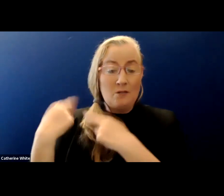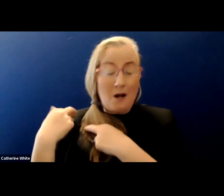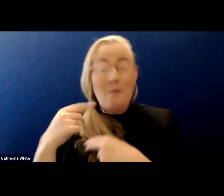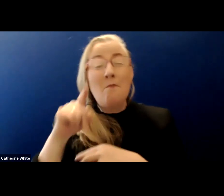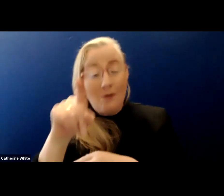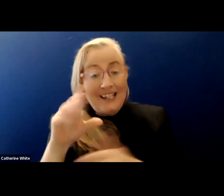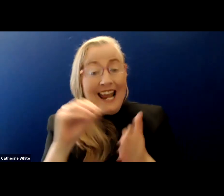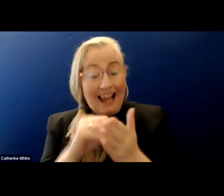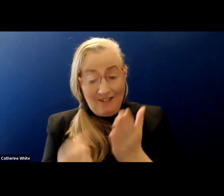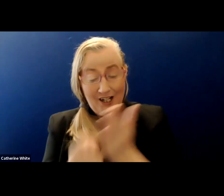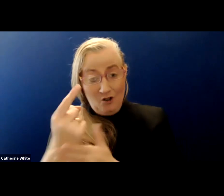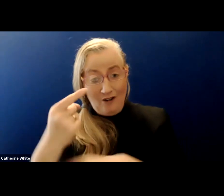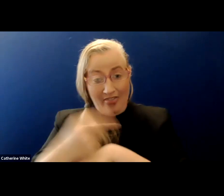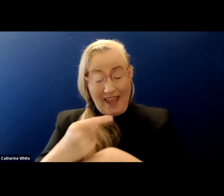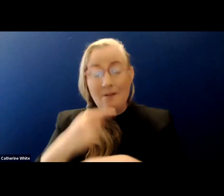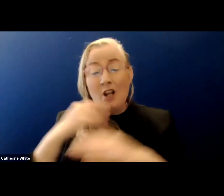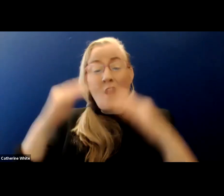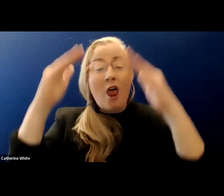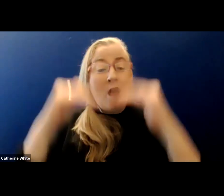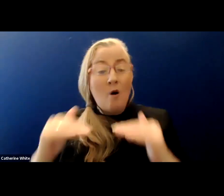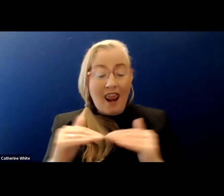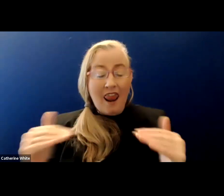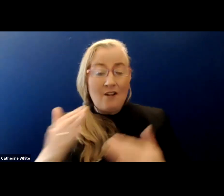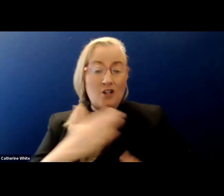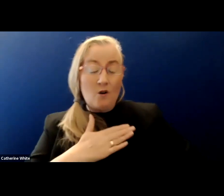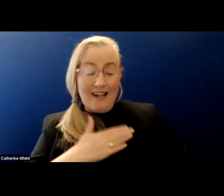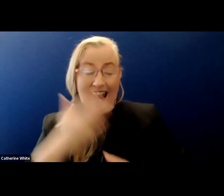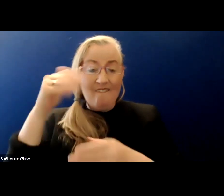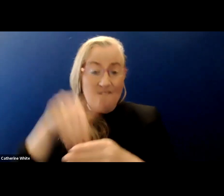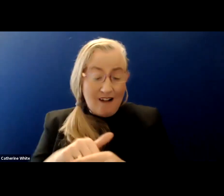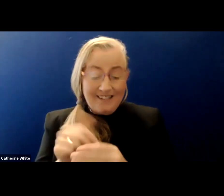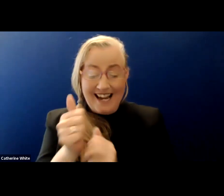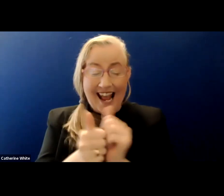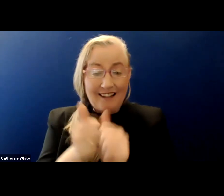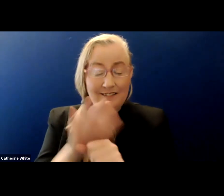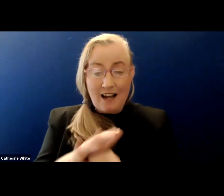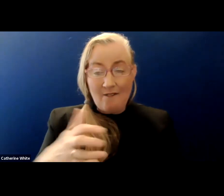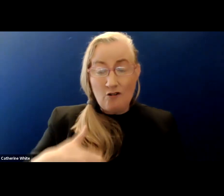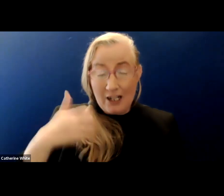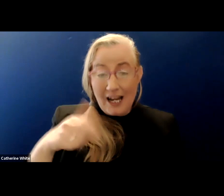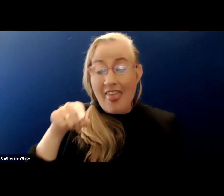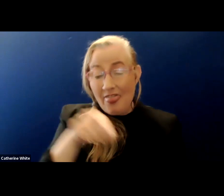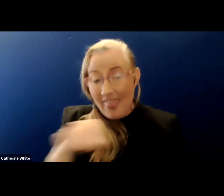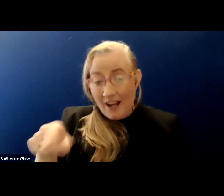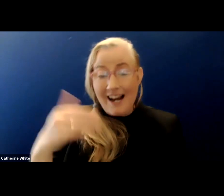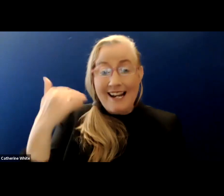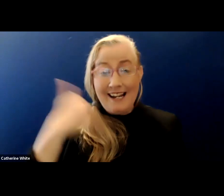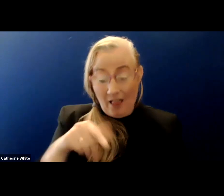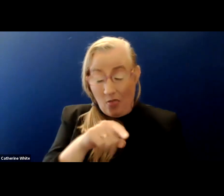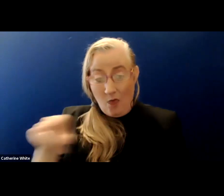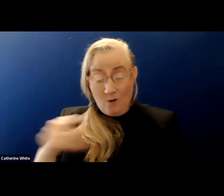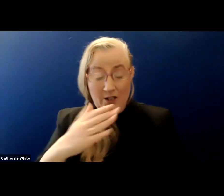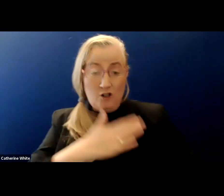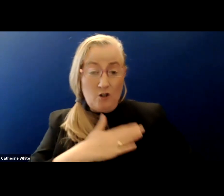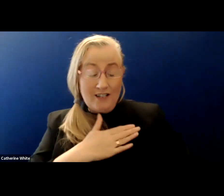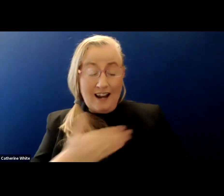because low-level soldiers involved in an act of aggression, individuals that may be killed in the course of that, those soldiers are involved